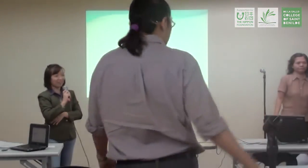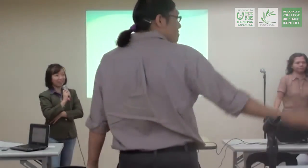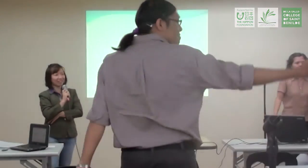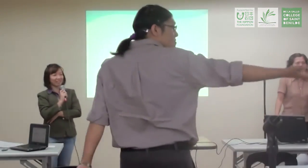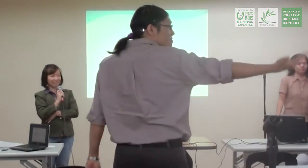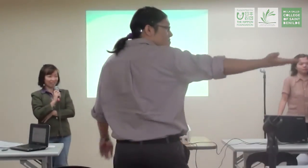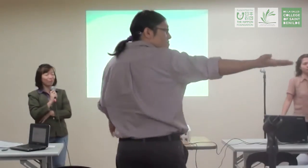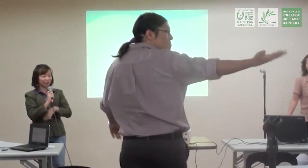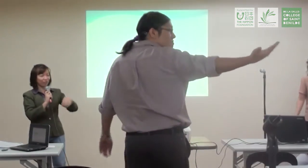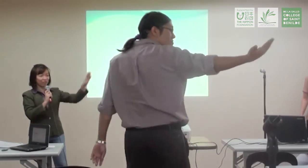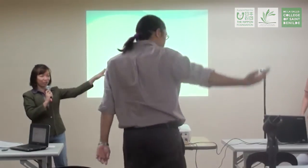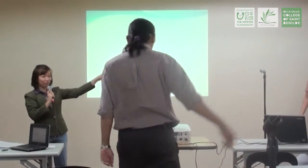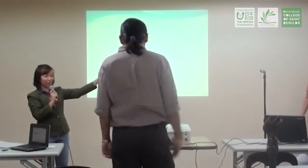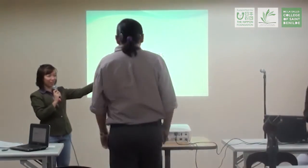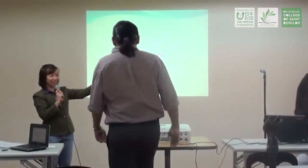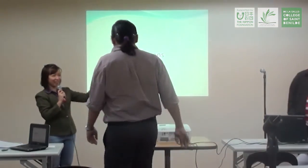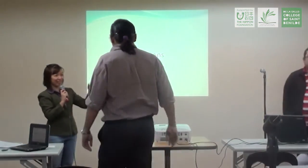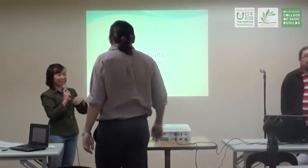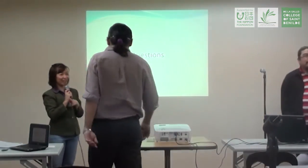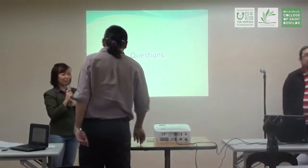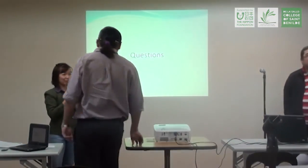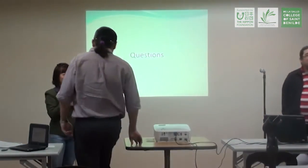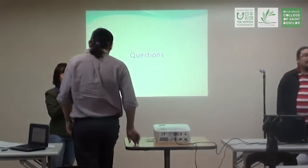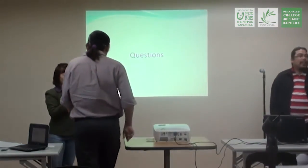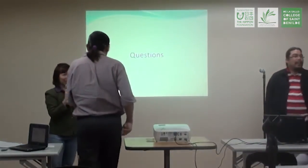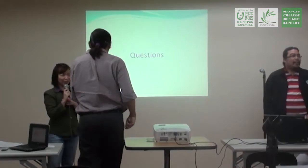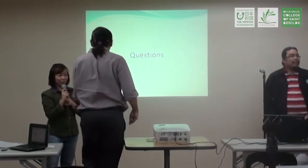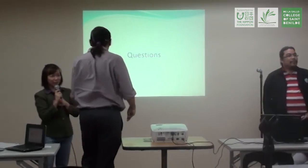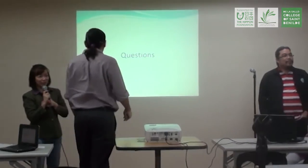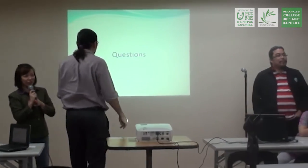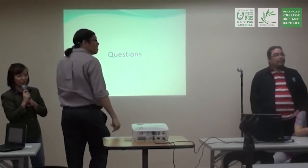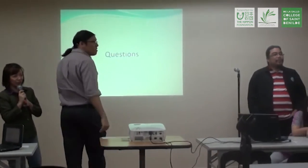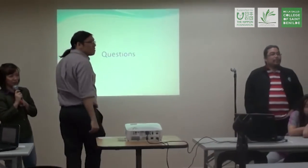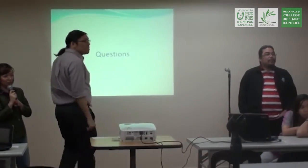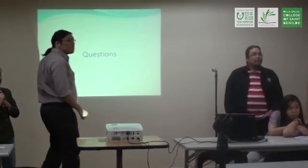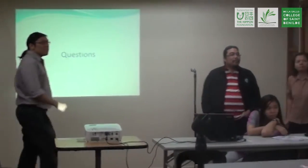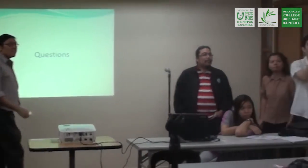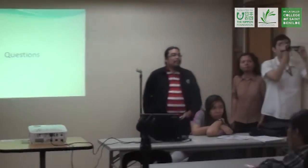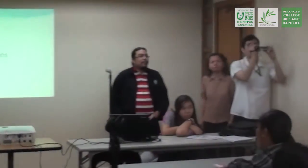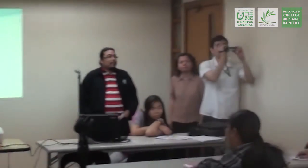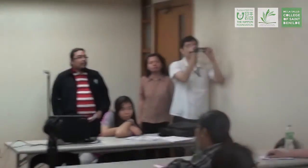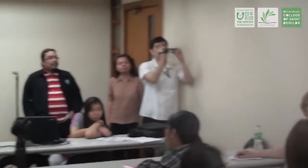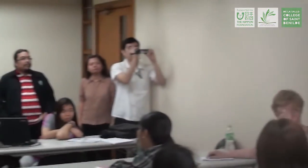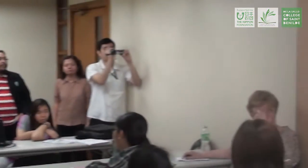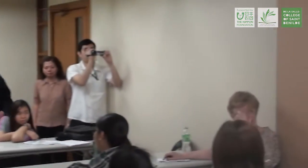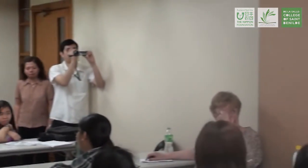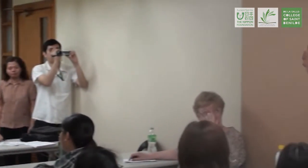So Rainy has one question for Royce. And I just want to ask,